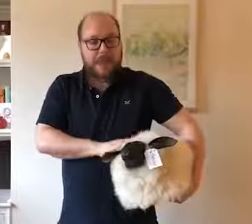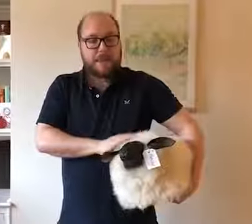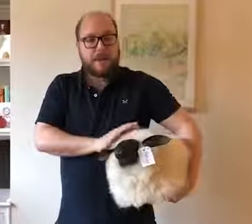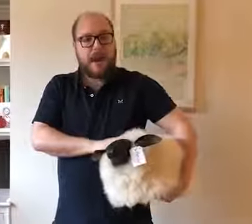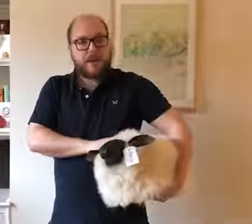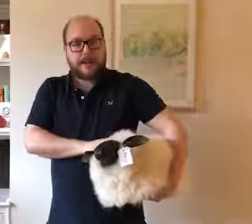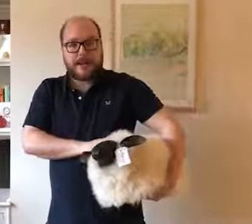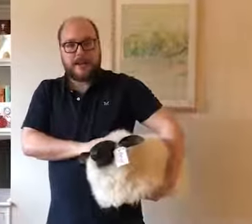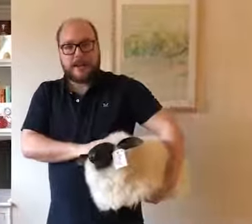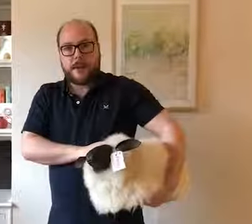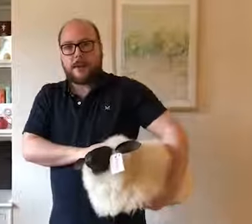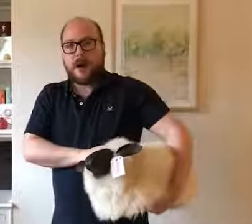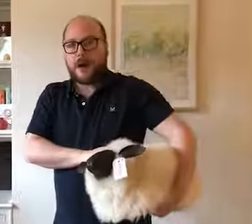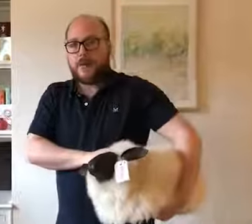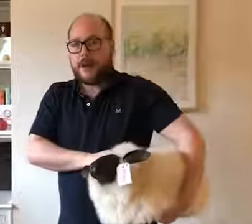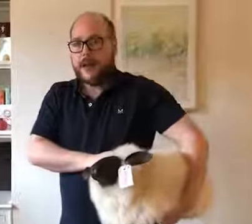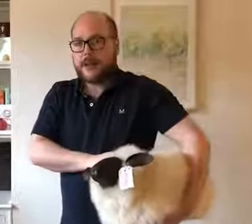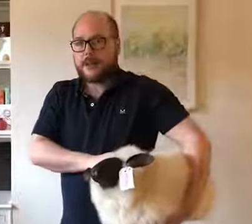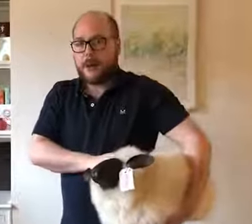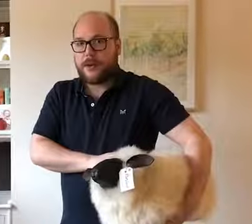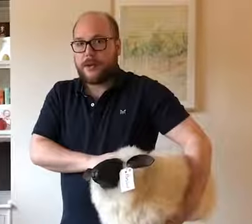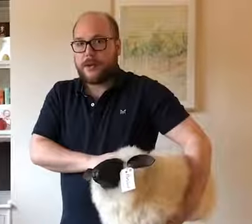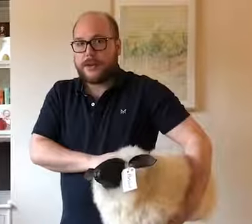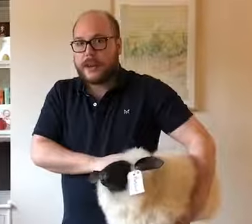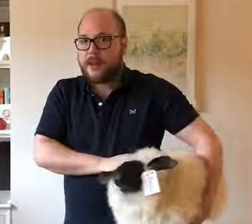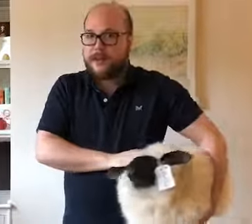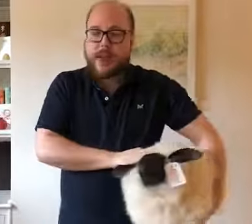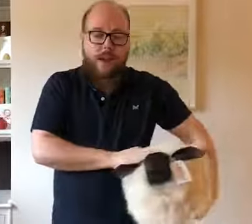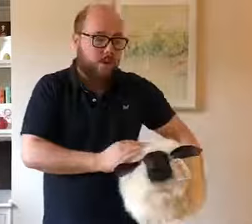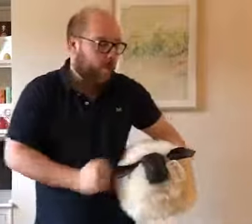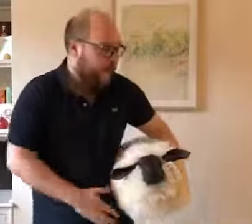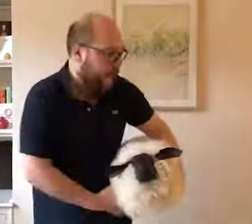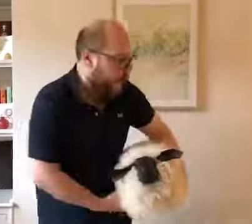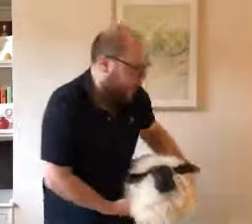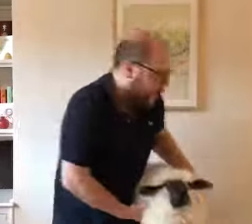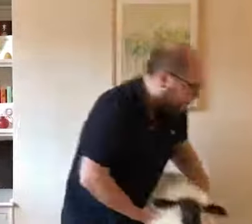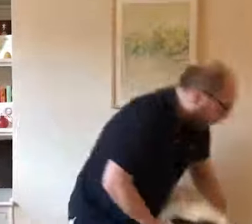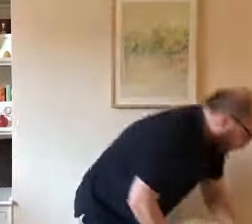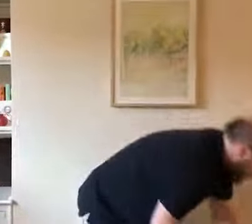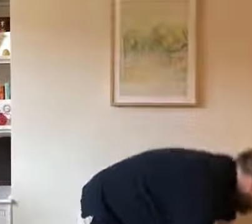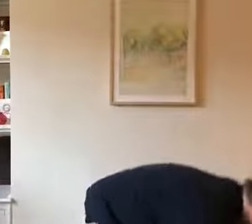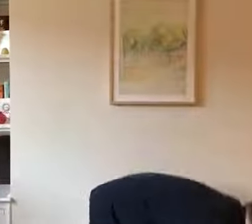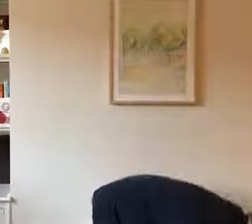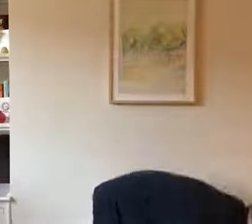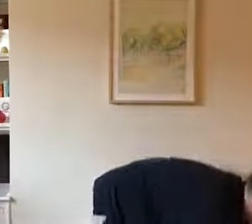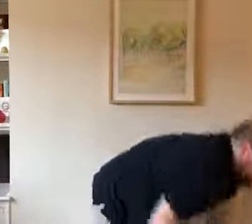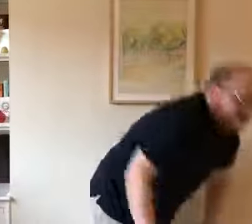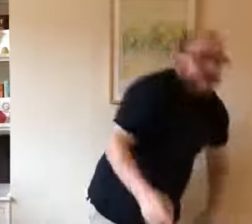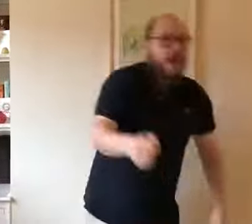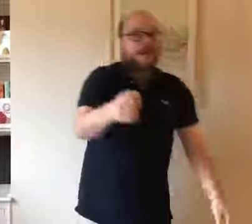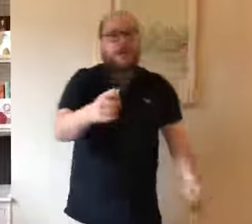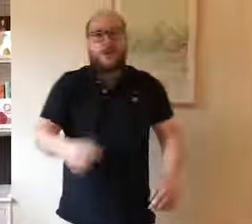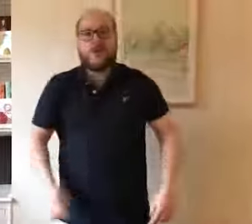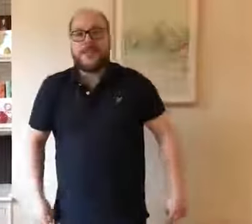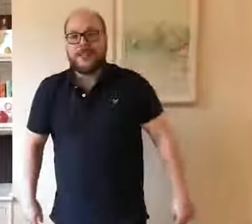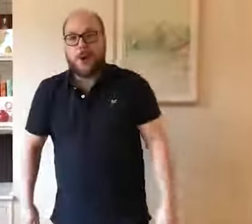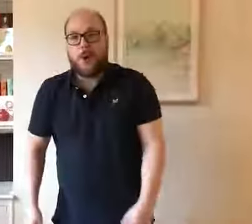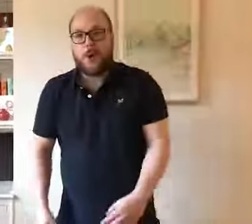Now Parsley is going to be part of our next song. Can you think which song might feature a sheep? Of course, it's Old